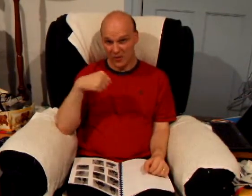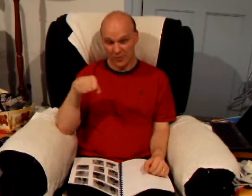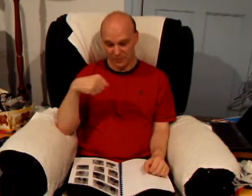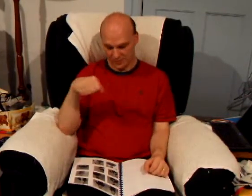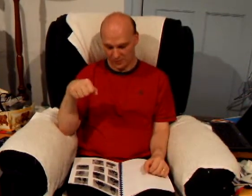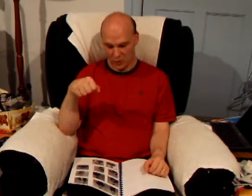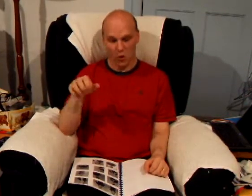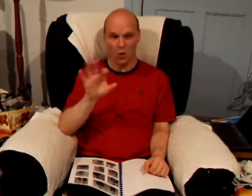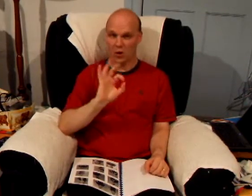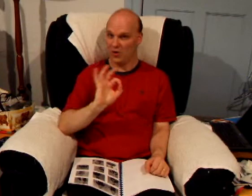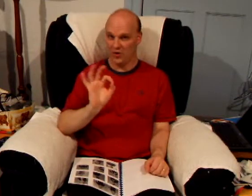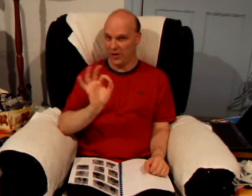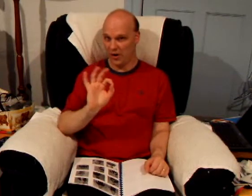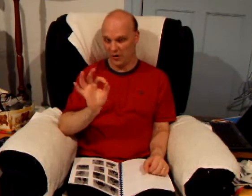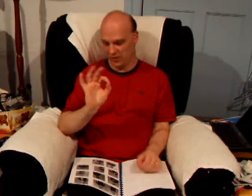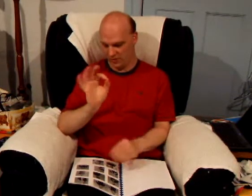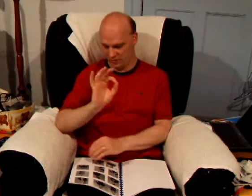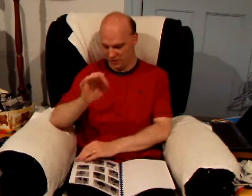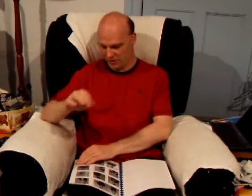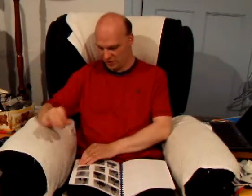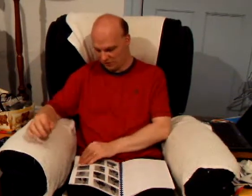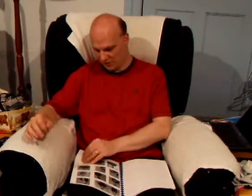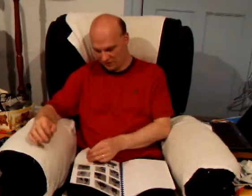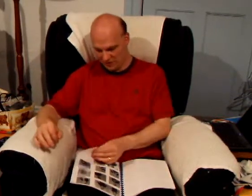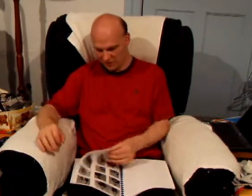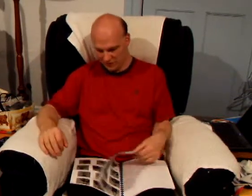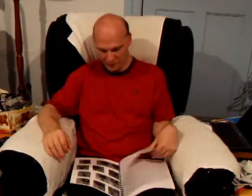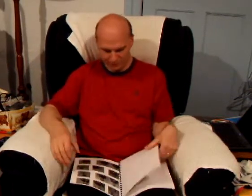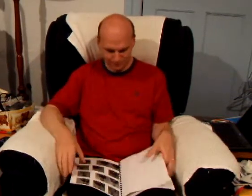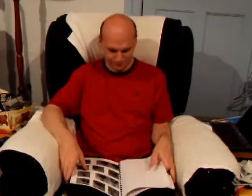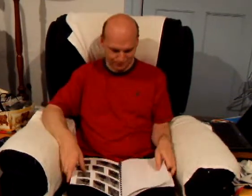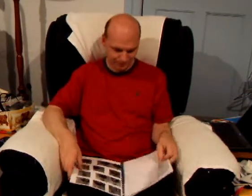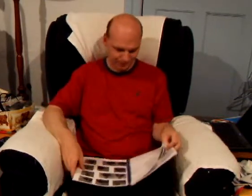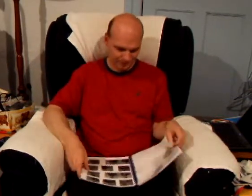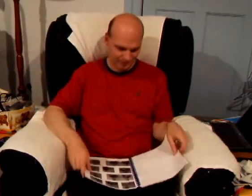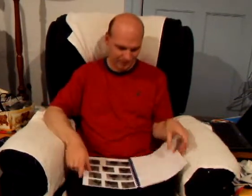No, or no, pretty sure we've covered that before.